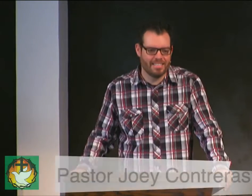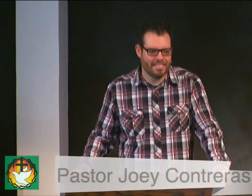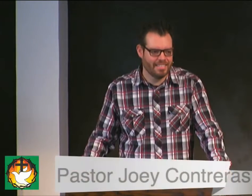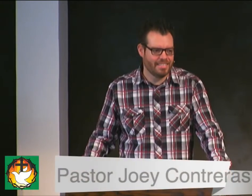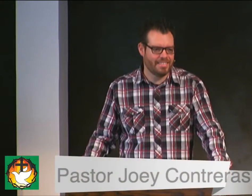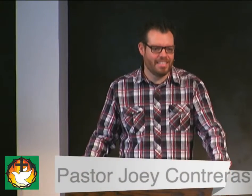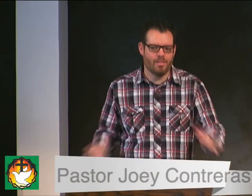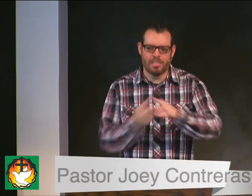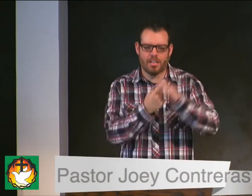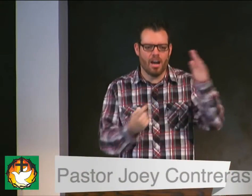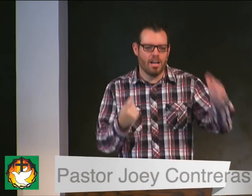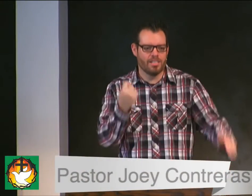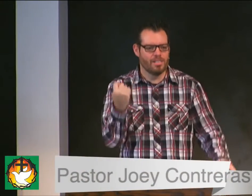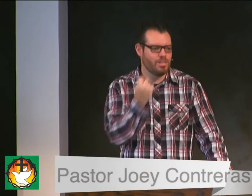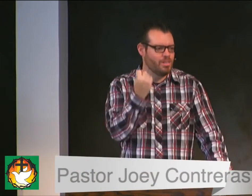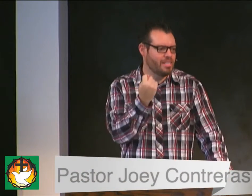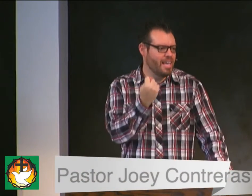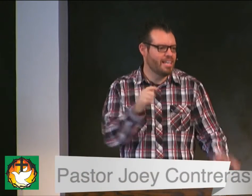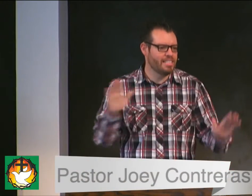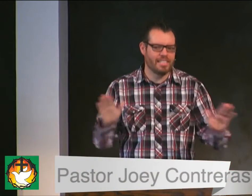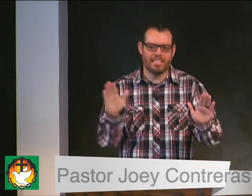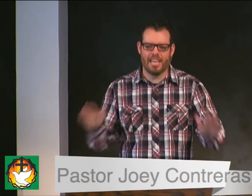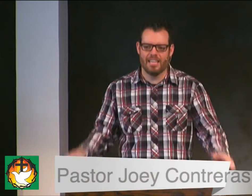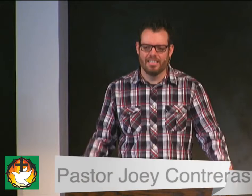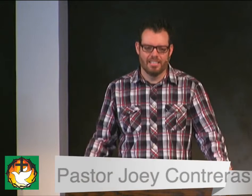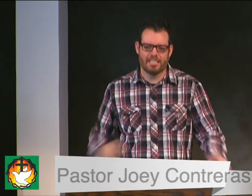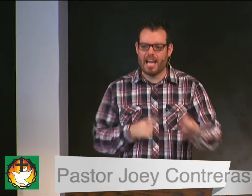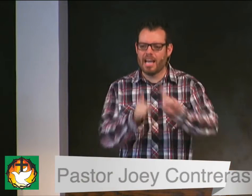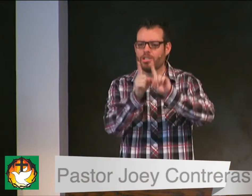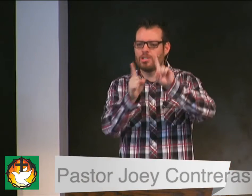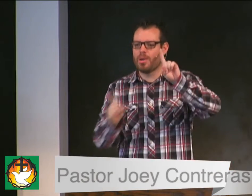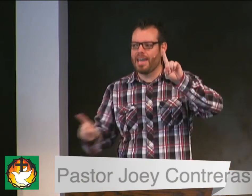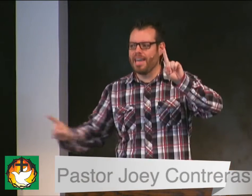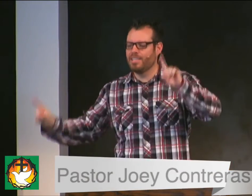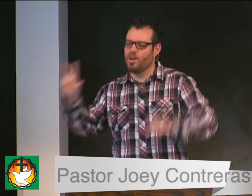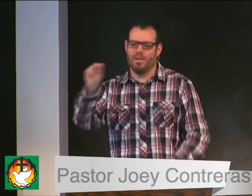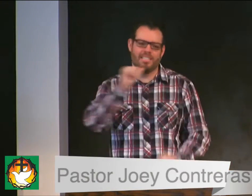guys. I was gone Tuesday and Sunday because